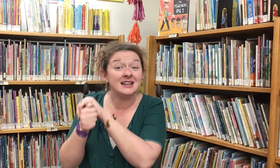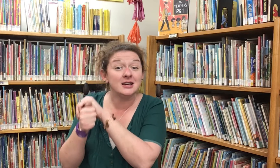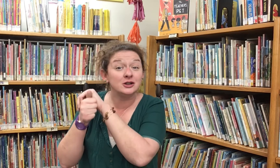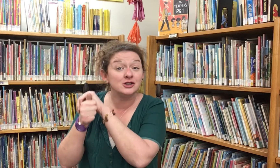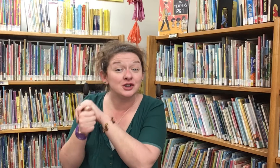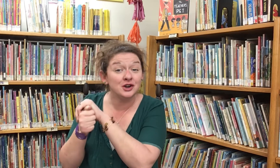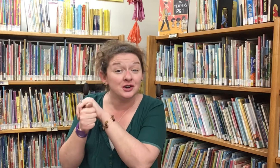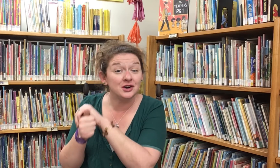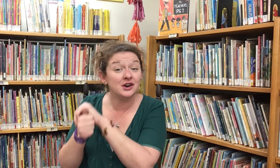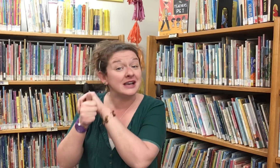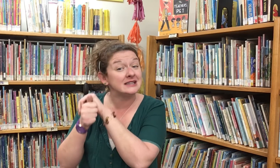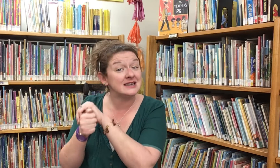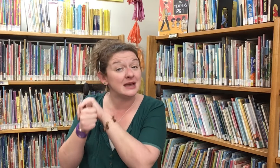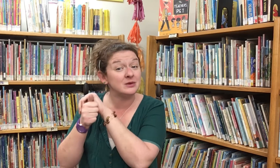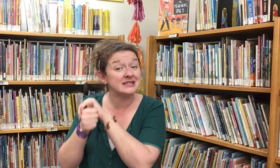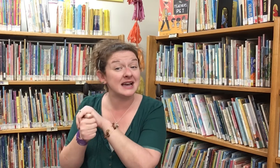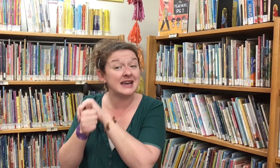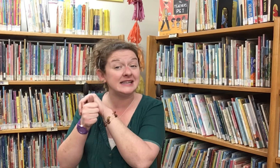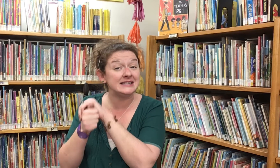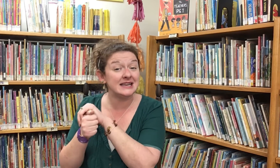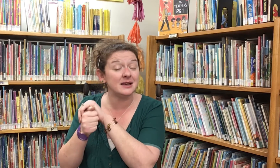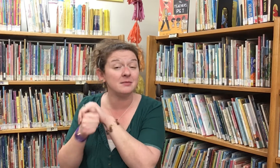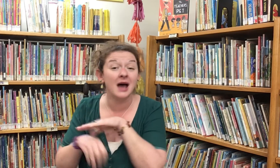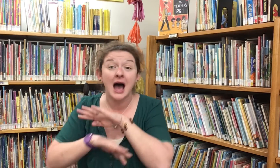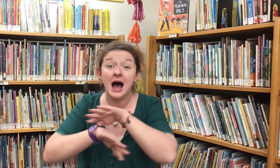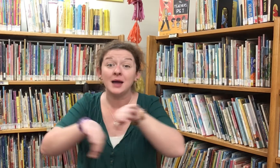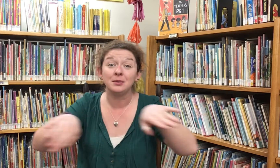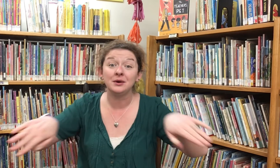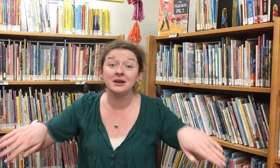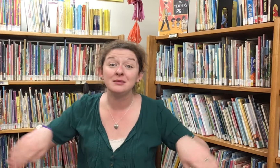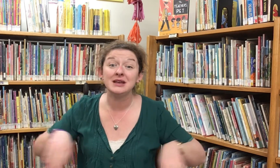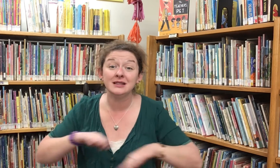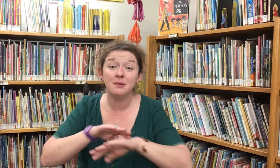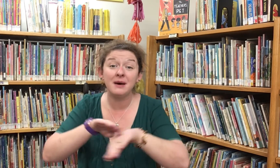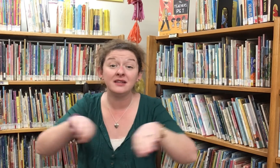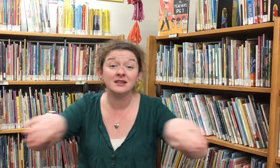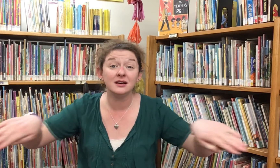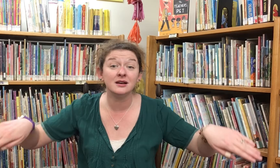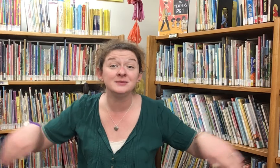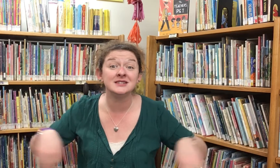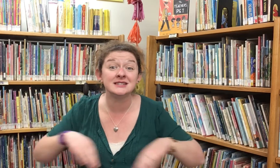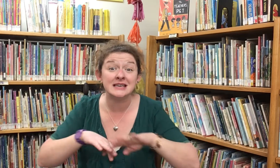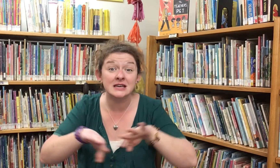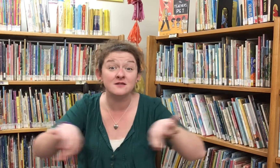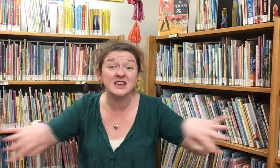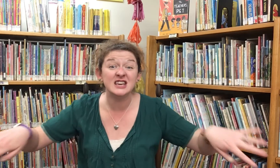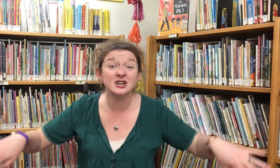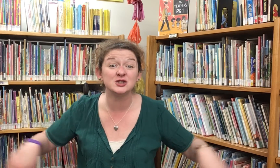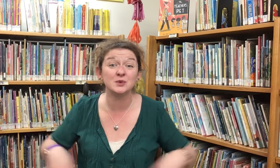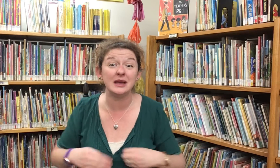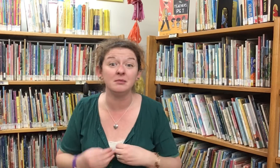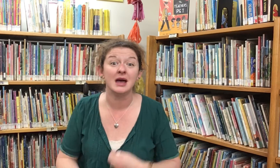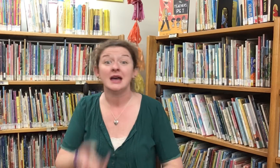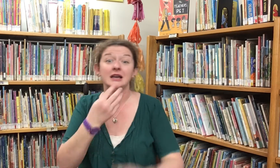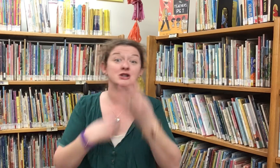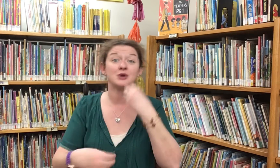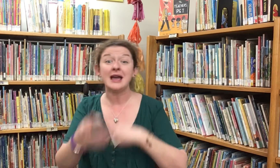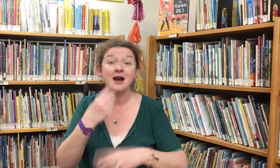little turtle, his name was Tiny Tim. I put him in the bathtub to see if he could swim. He drank up all